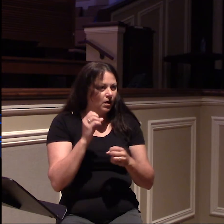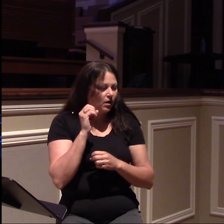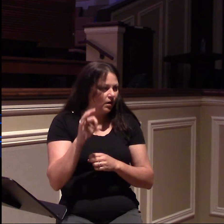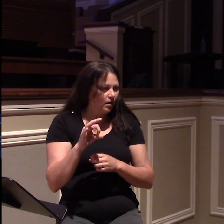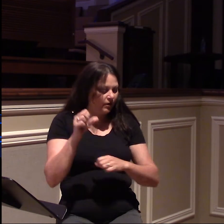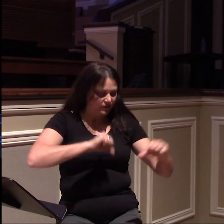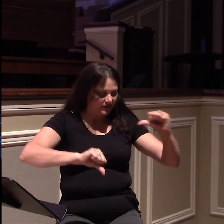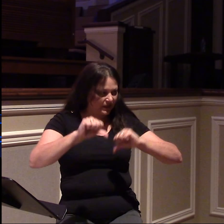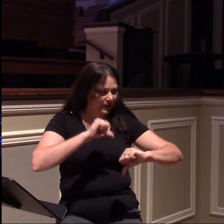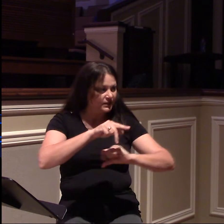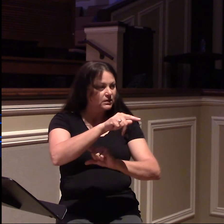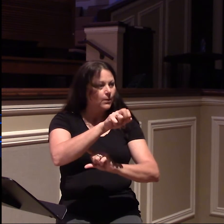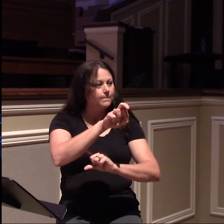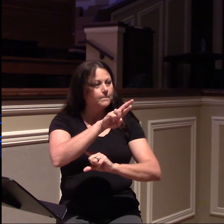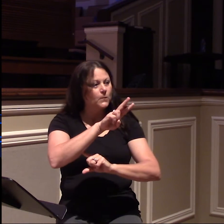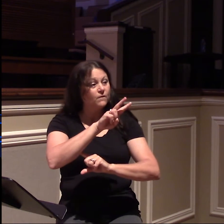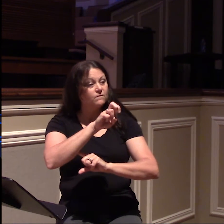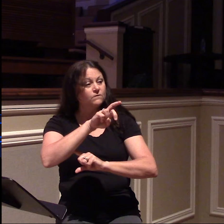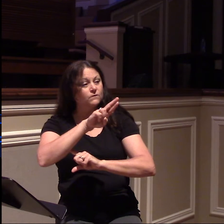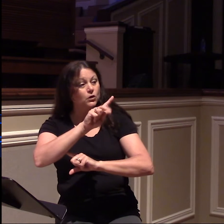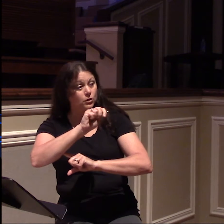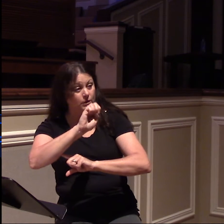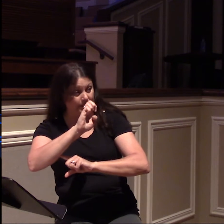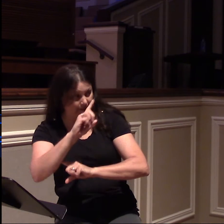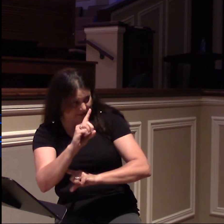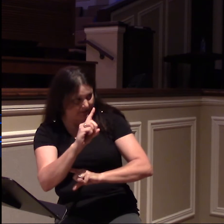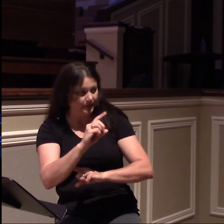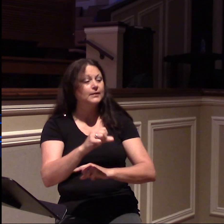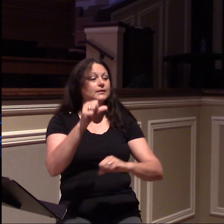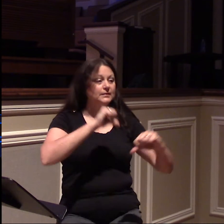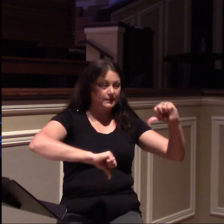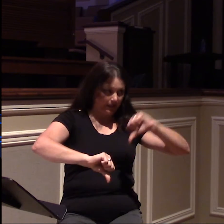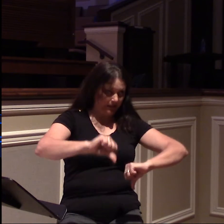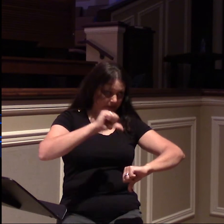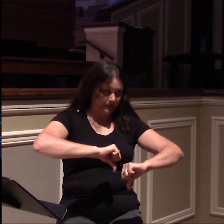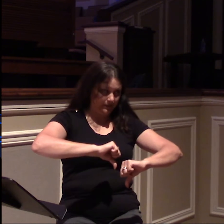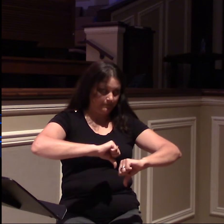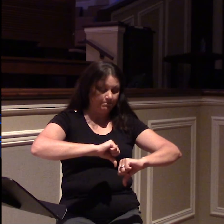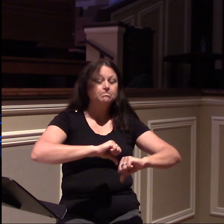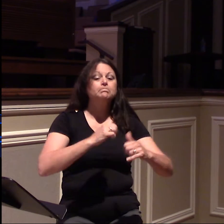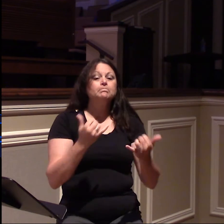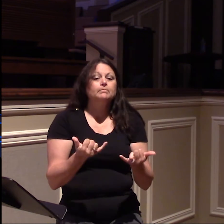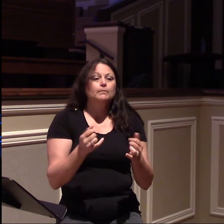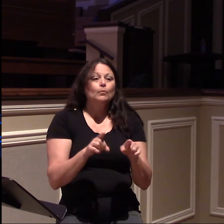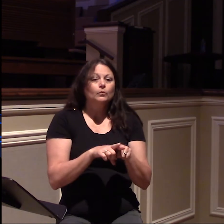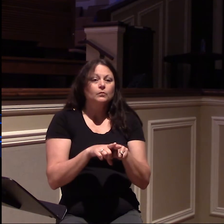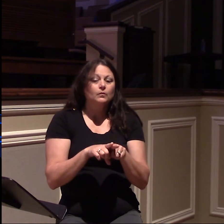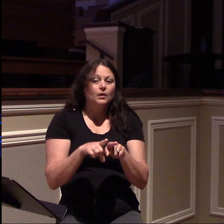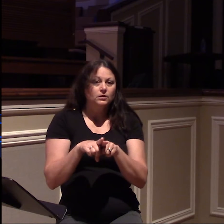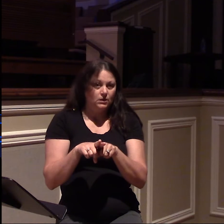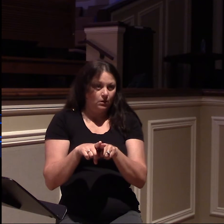and so bear ourselves that if the British Empire and its Commonwealth last for 1,000 years, men will